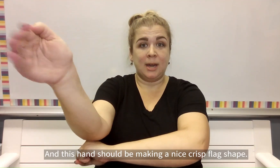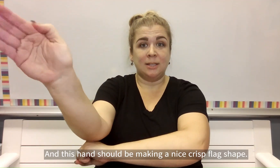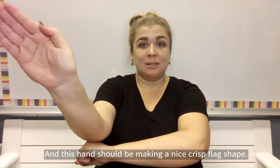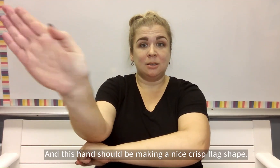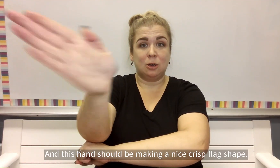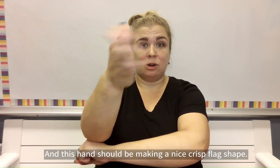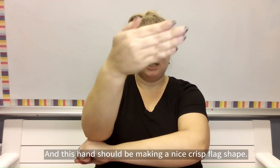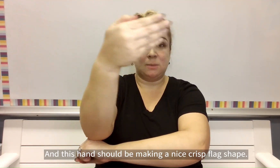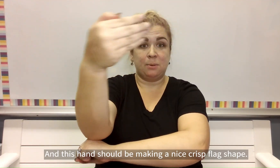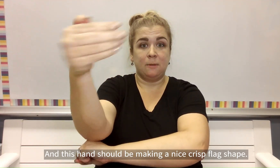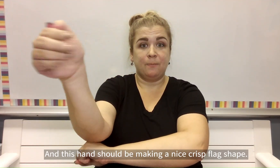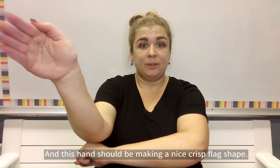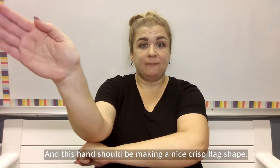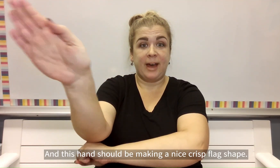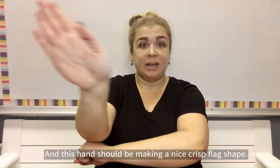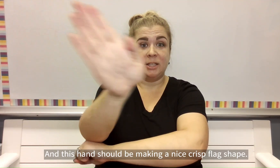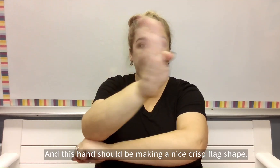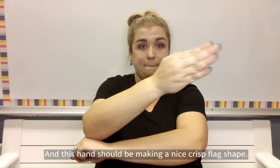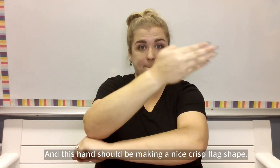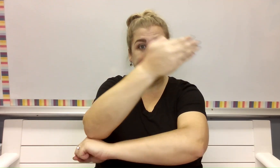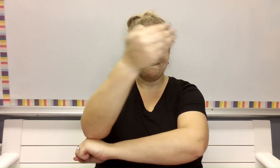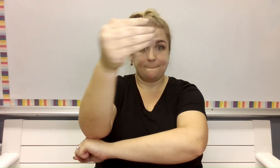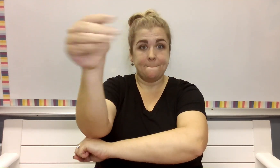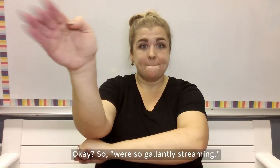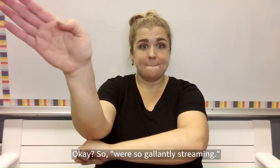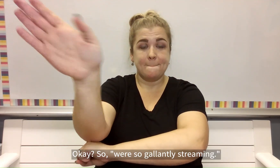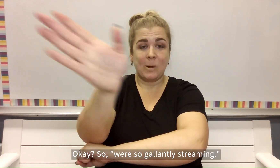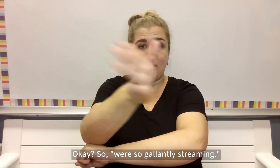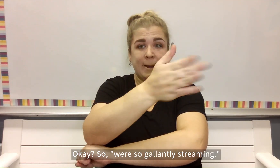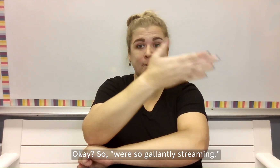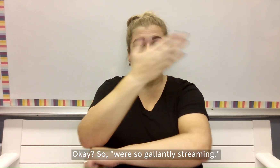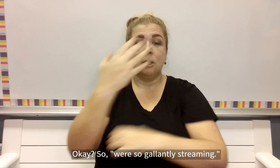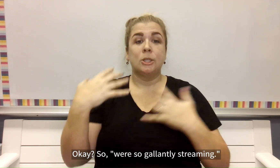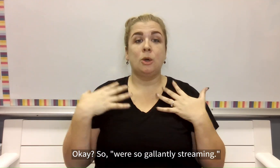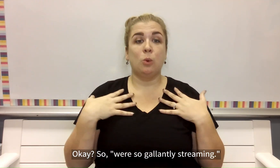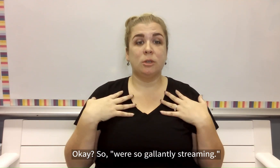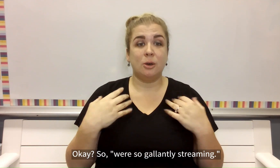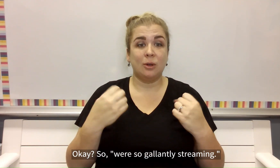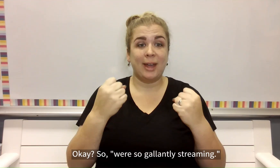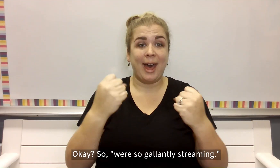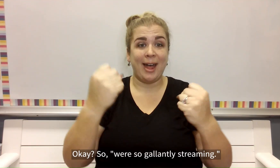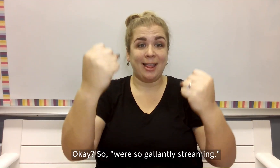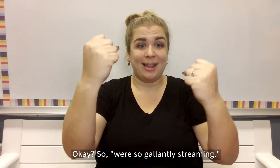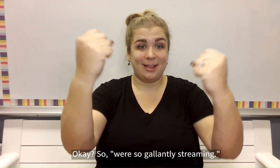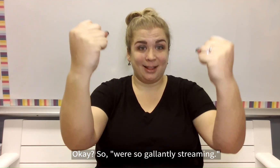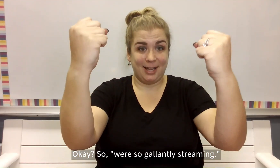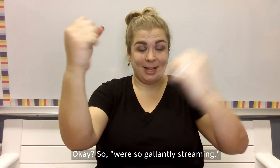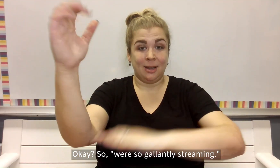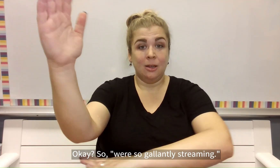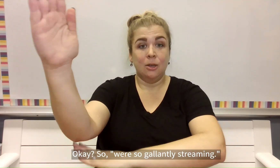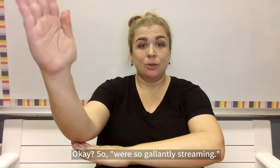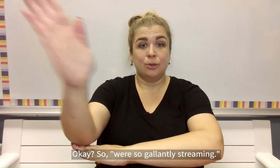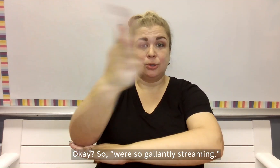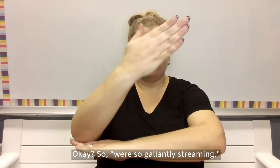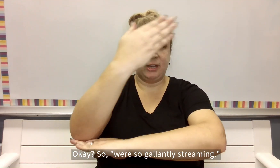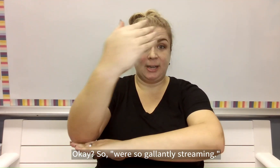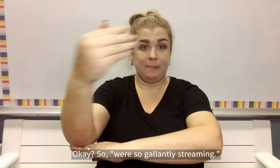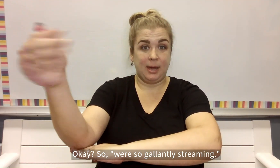nice crisp flag shape. Okay? So we're so gallantly streaming.